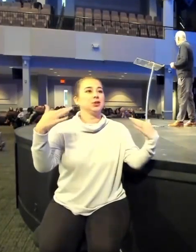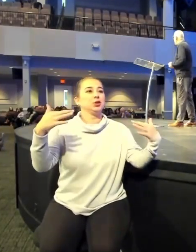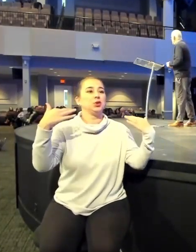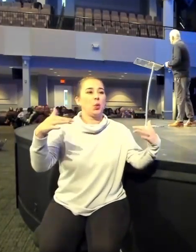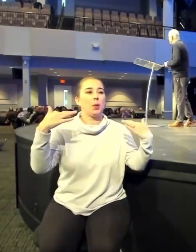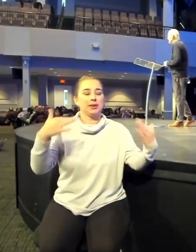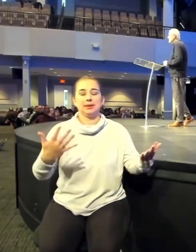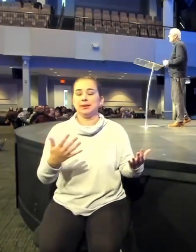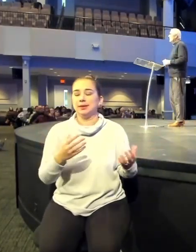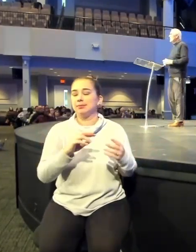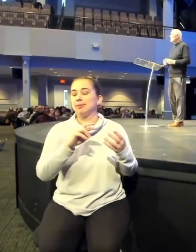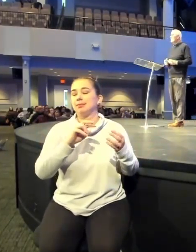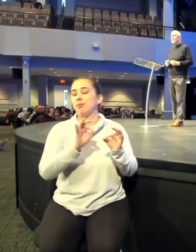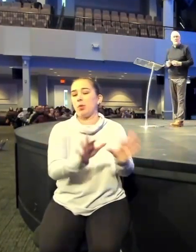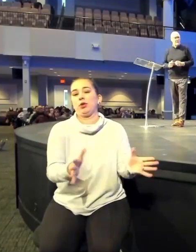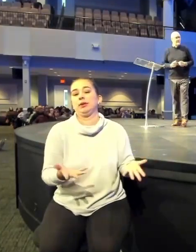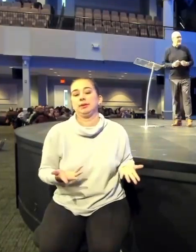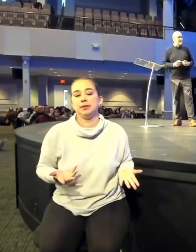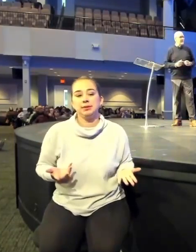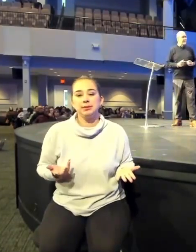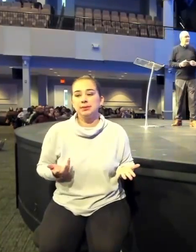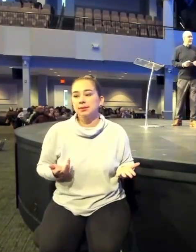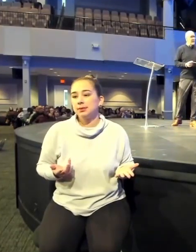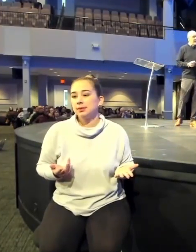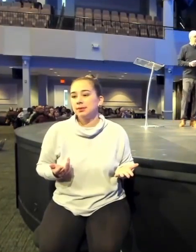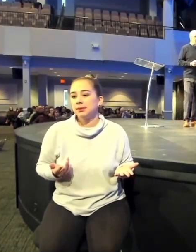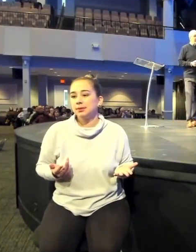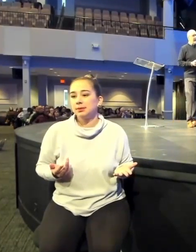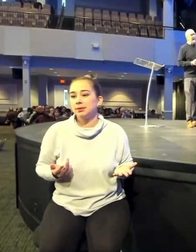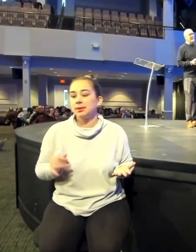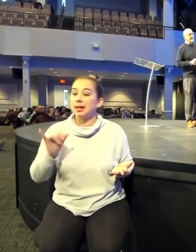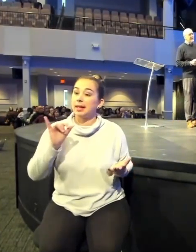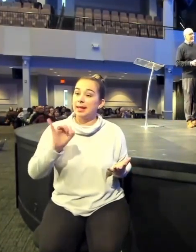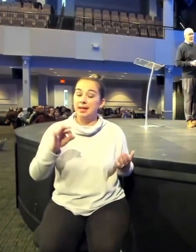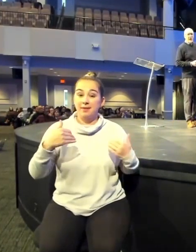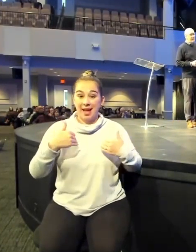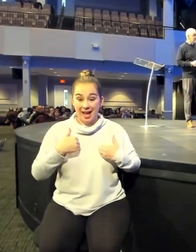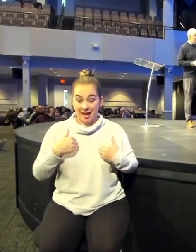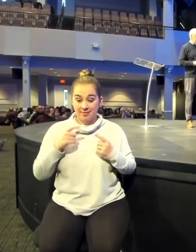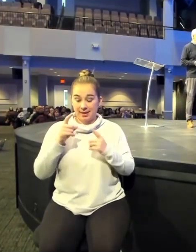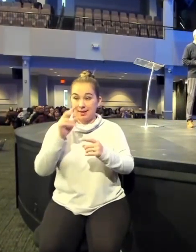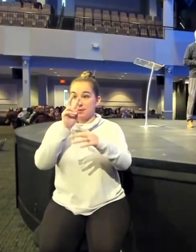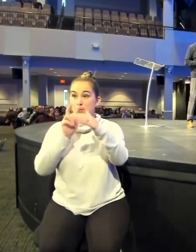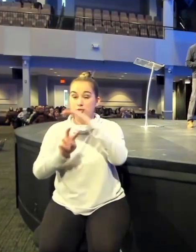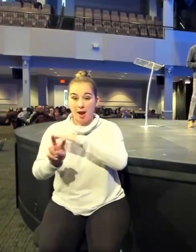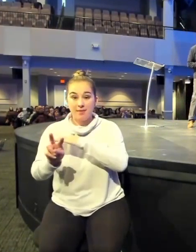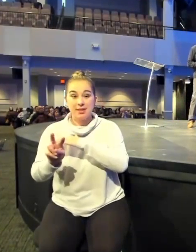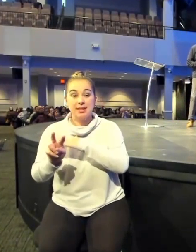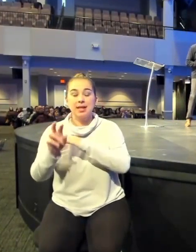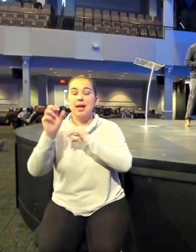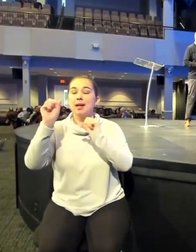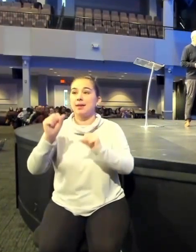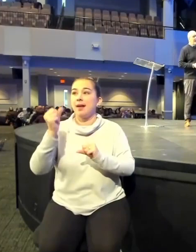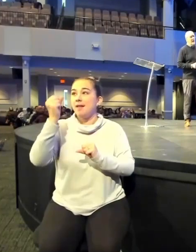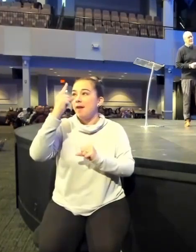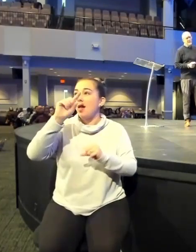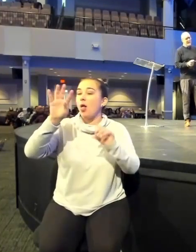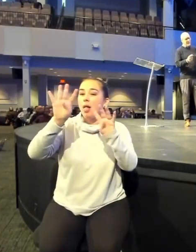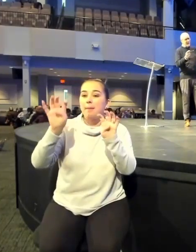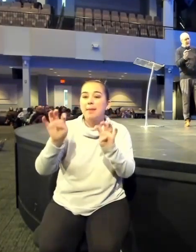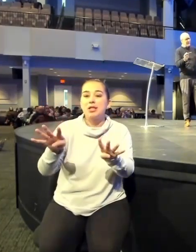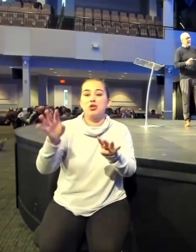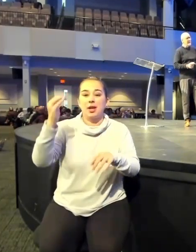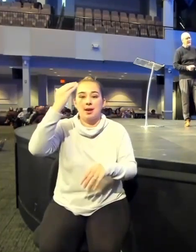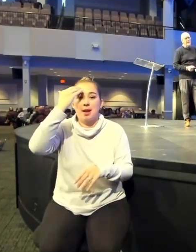Just making noise. That's all I'm doing. Okay. If I have the gift of prophecy and can fathom all mysteries and all knowledge, if